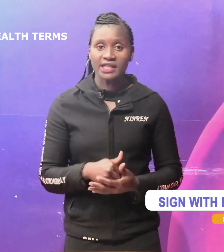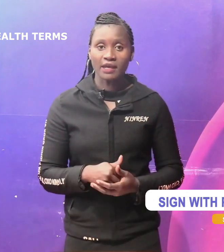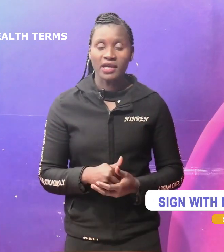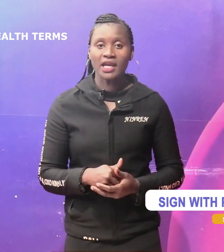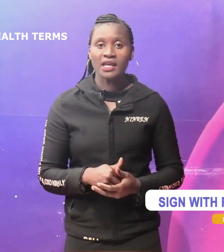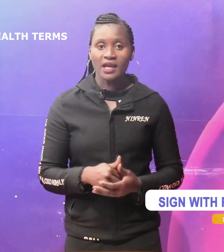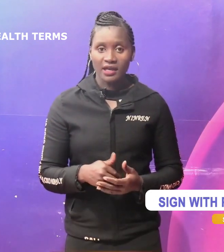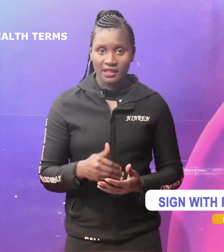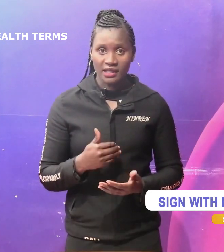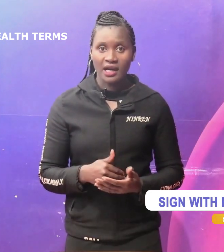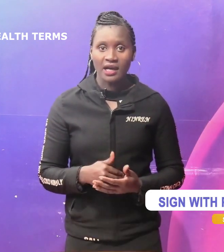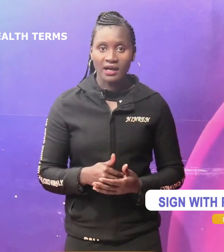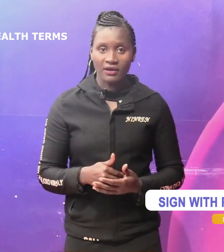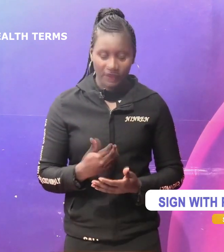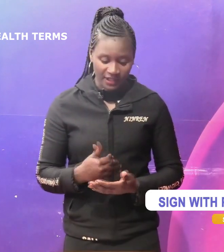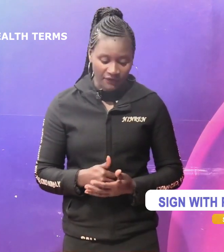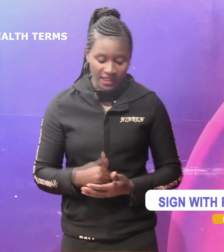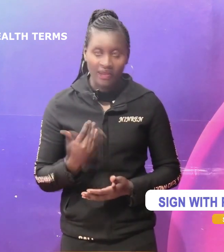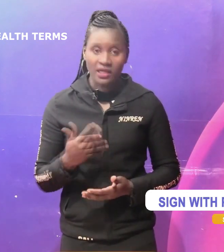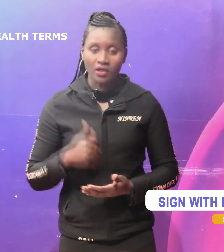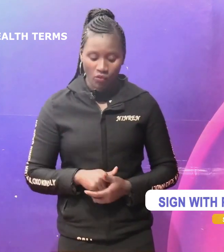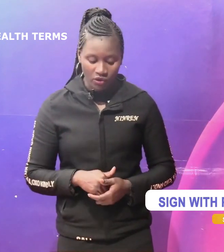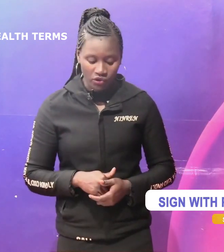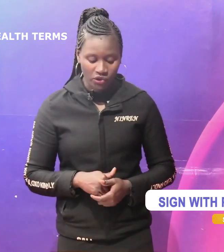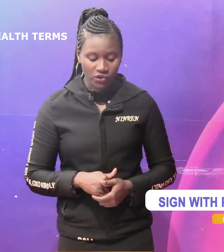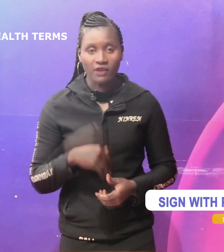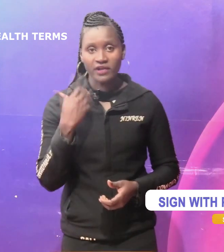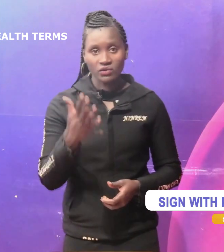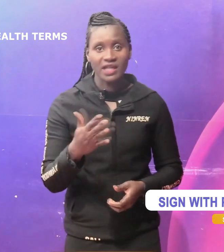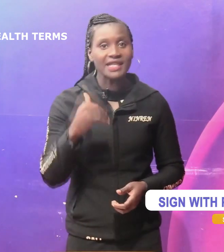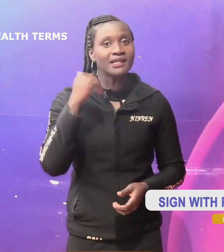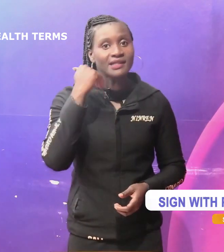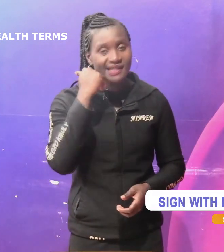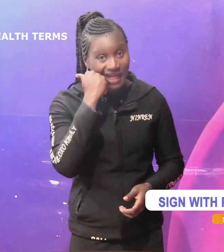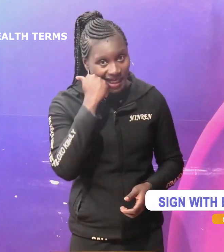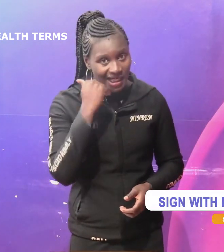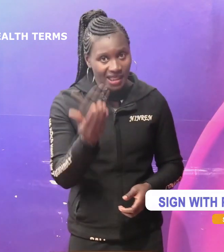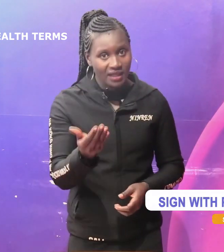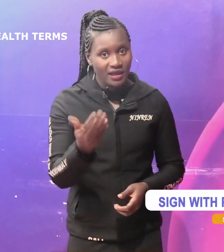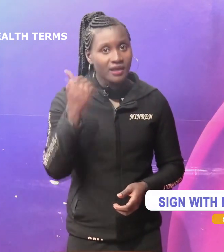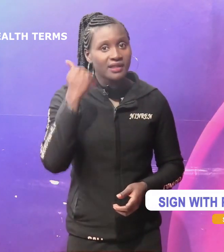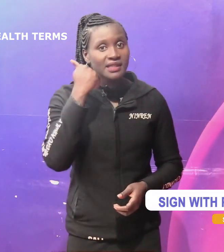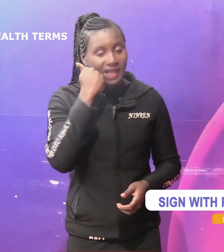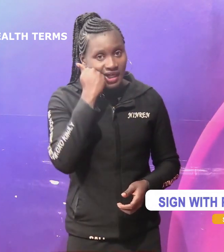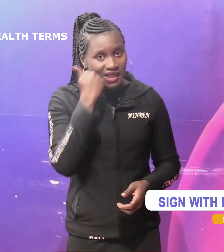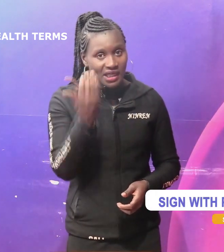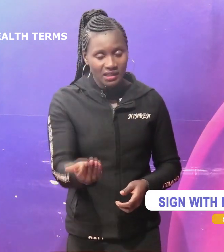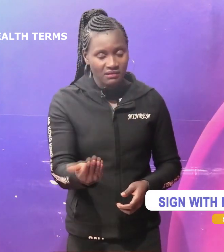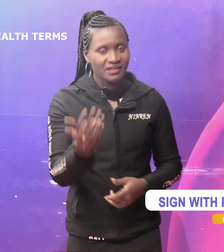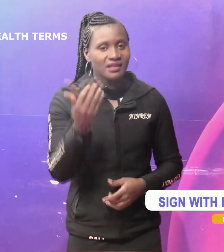again faster, and then we continue. So the first word is sick. Sick, like this.